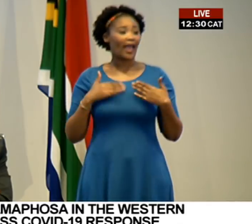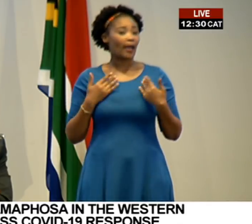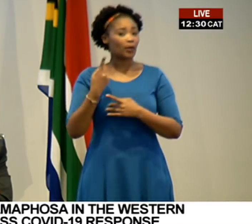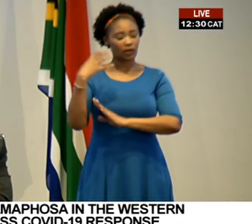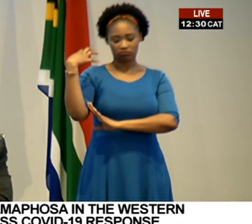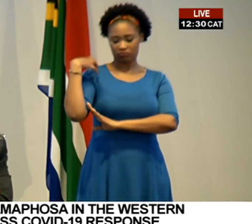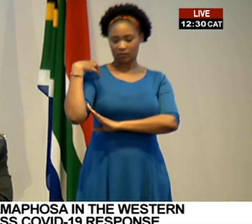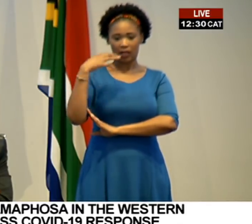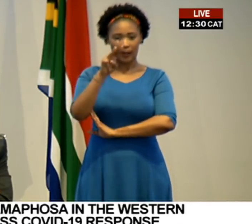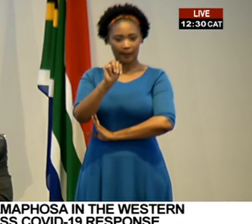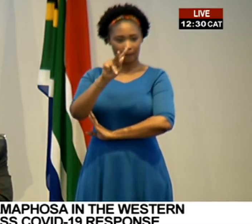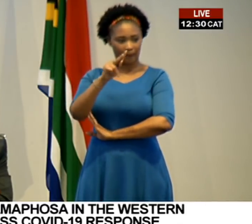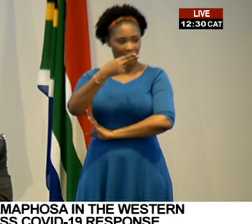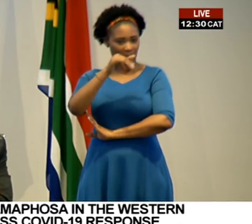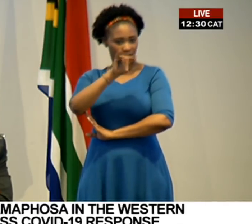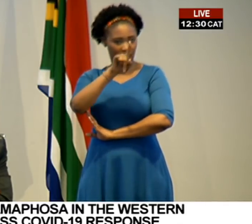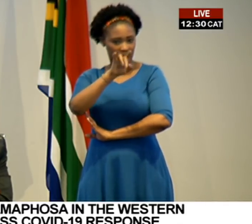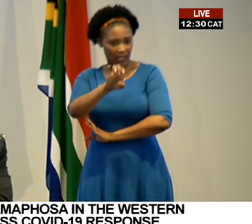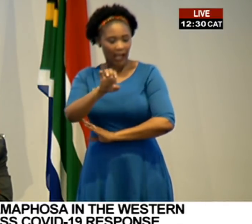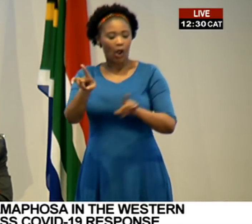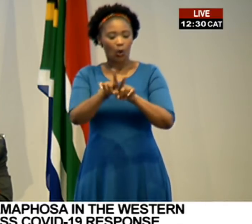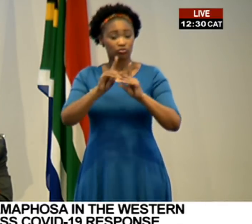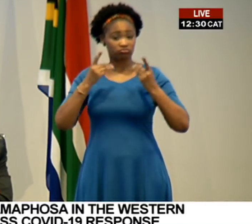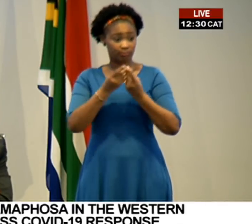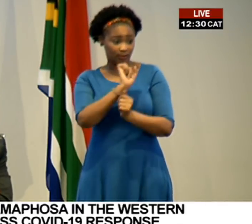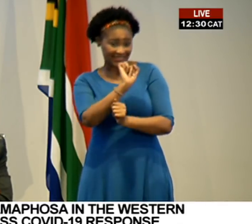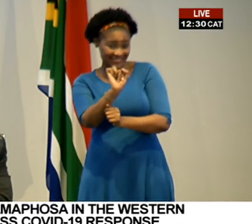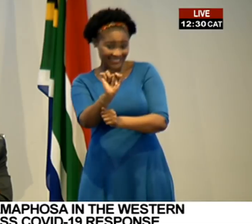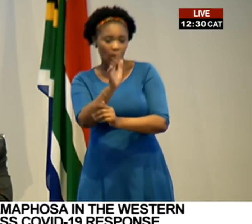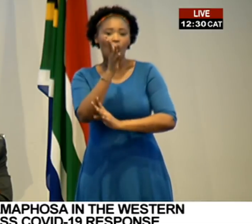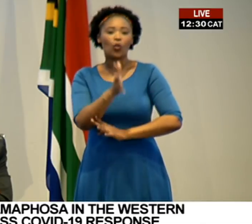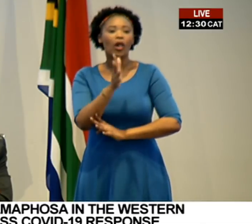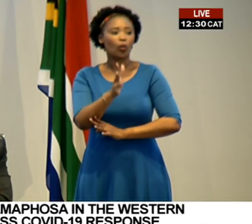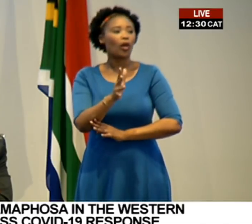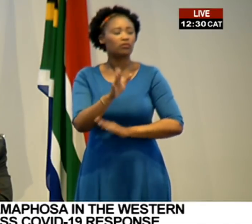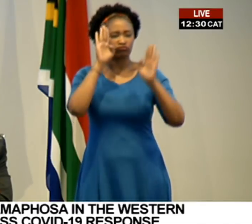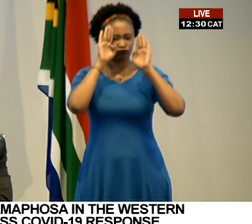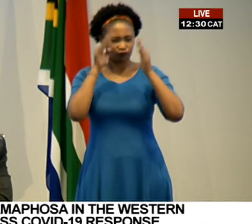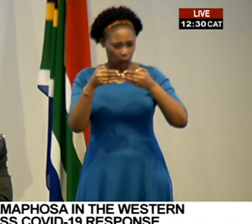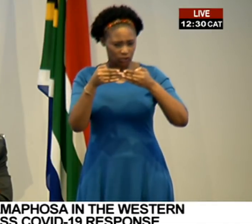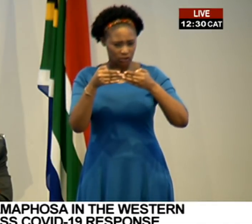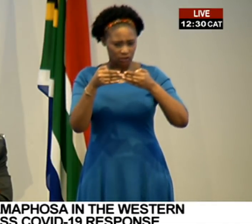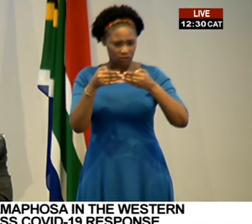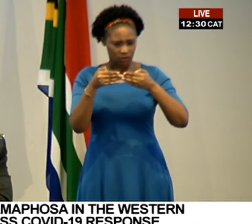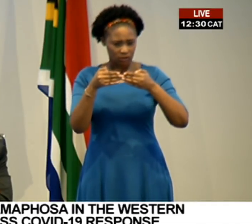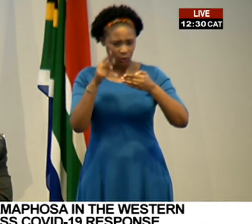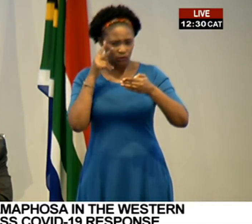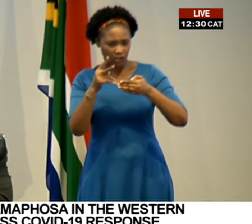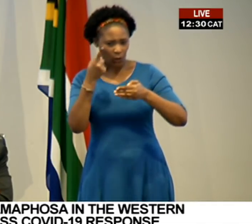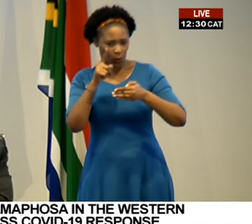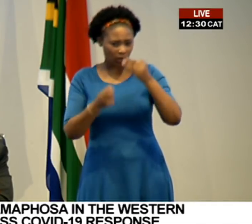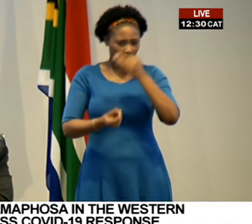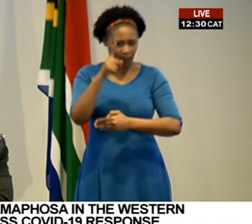his department and all those that he works with are going to remain focused on what needs to be